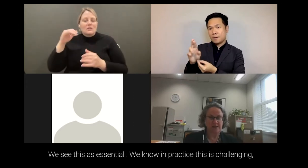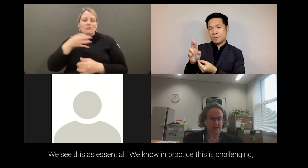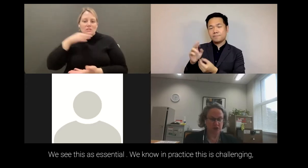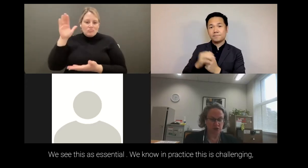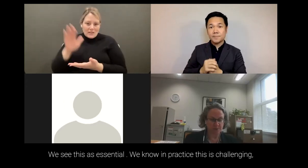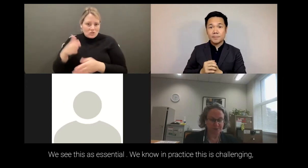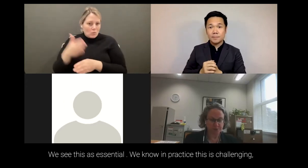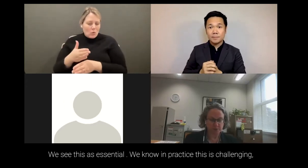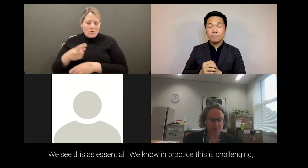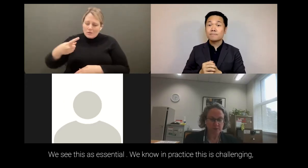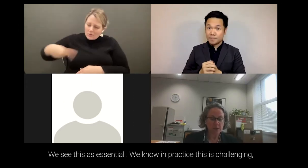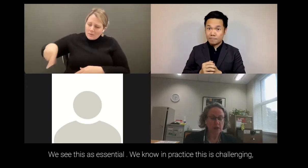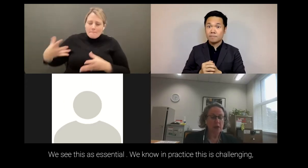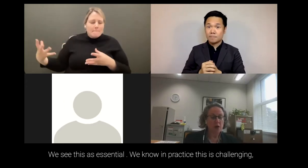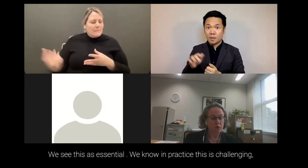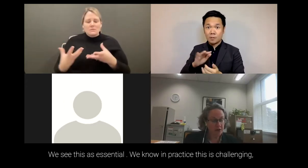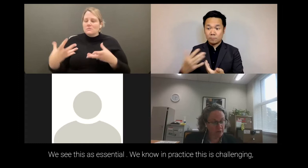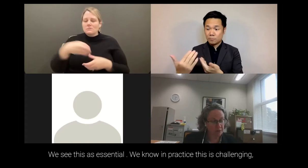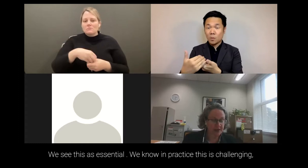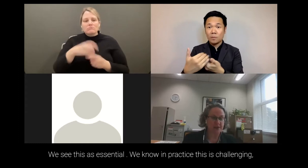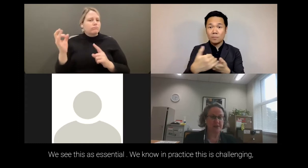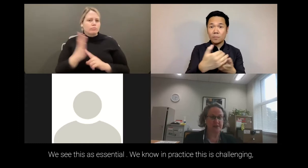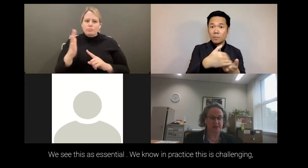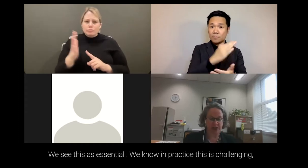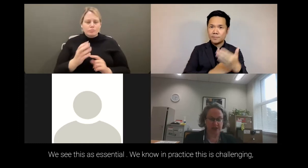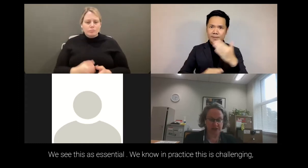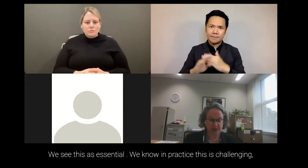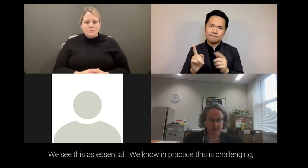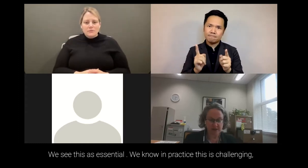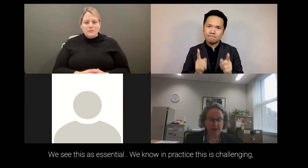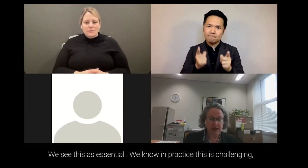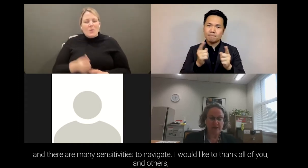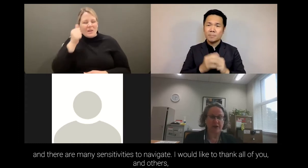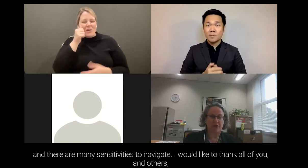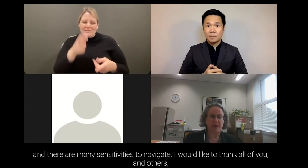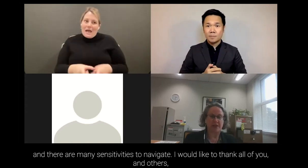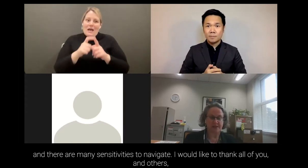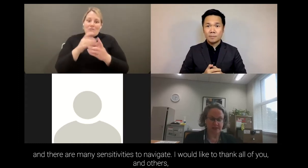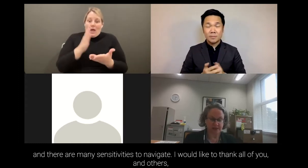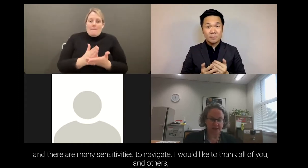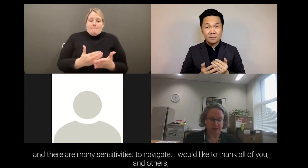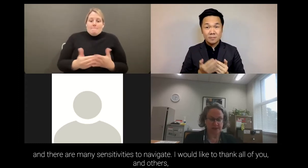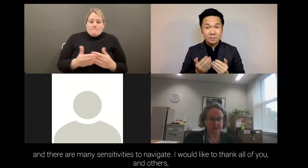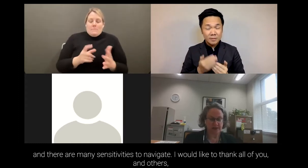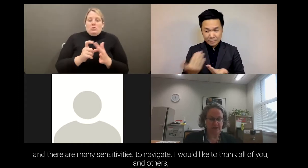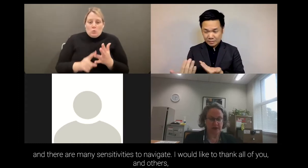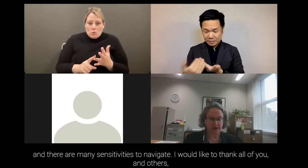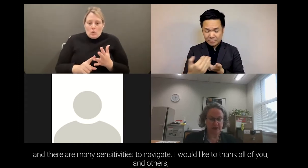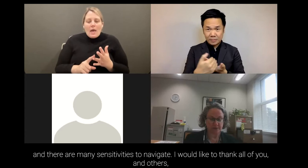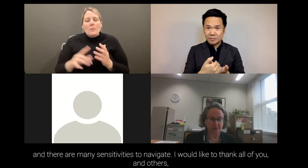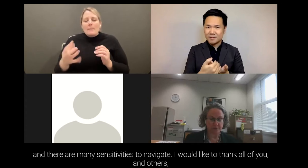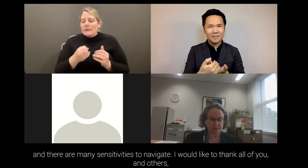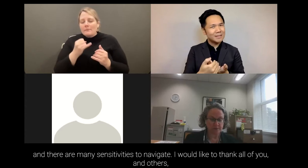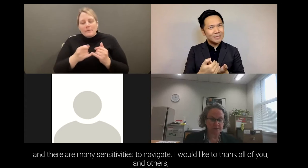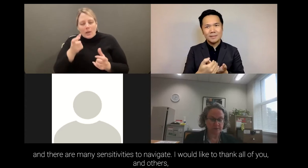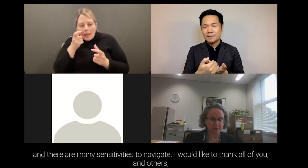this as essential. We know in practice this is challenging and there are many sensitivities to navigate.